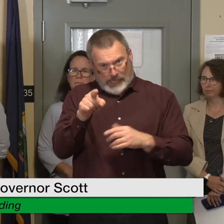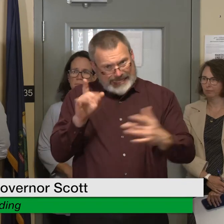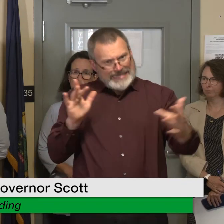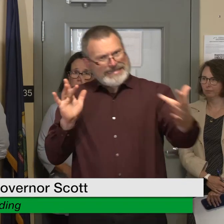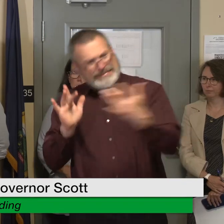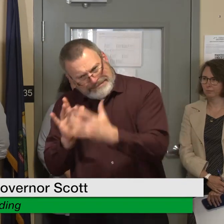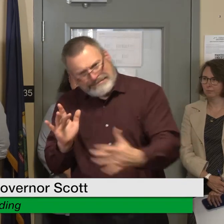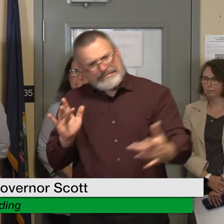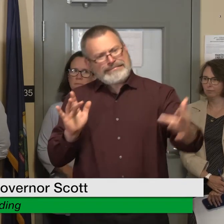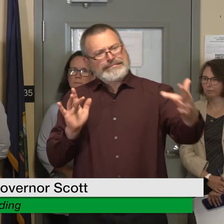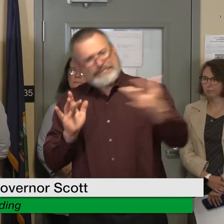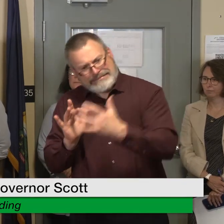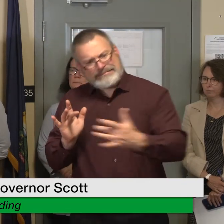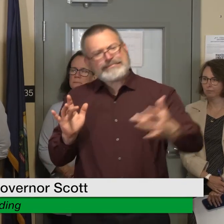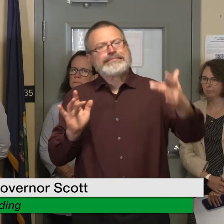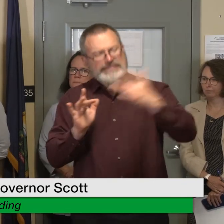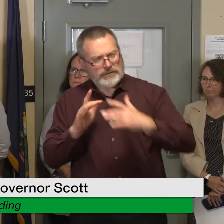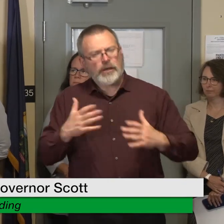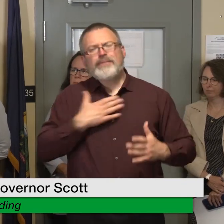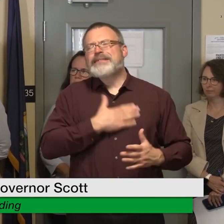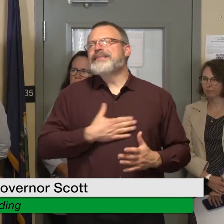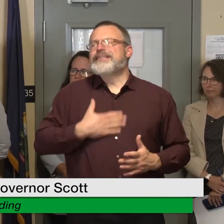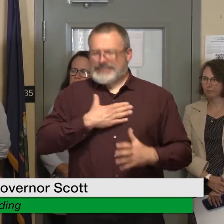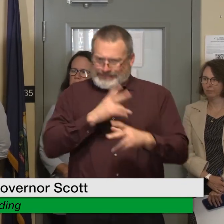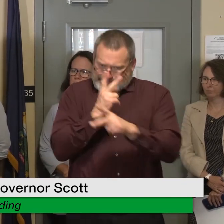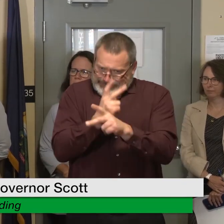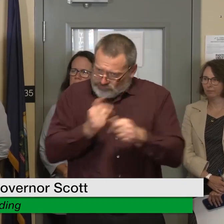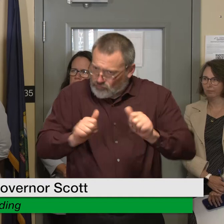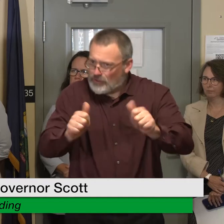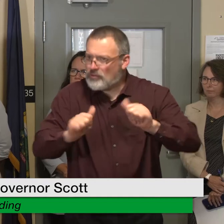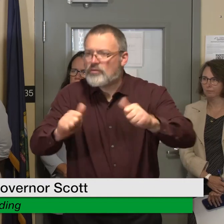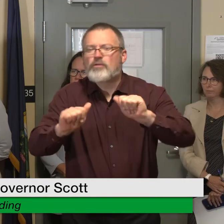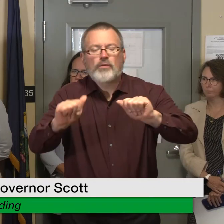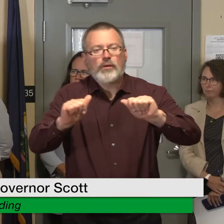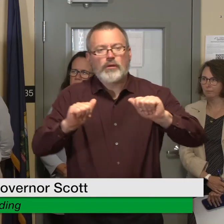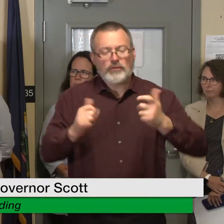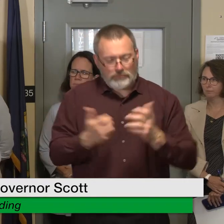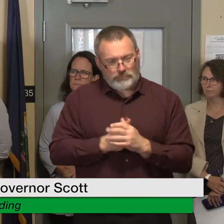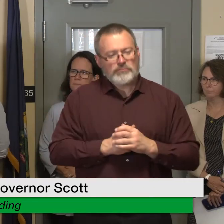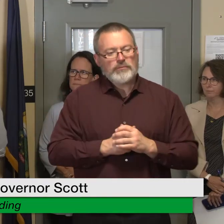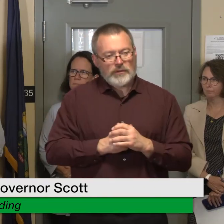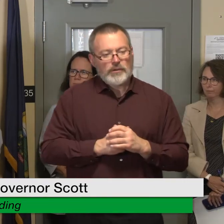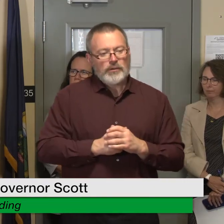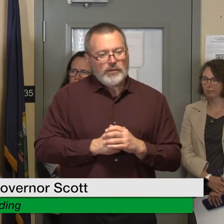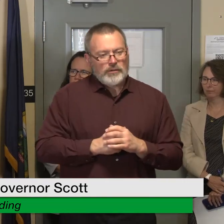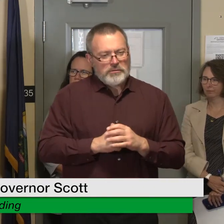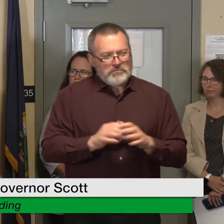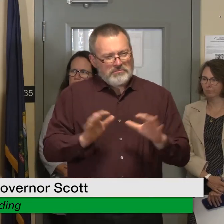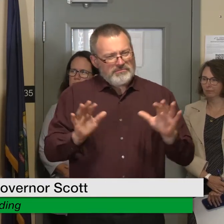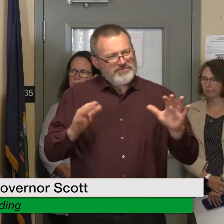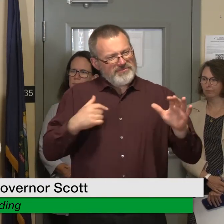I'll reemphasize that it is exceptionally important for all damage to be reported.